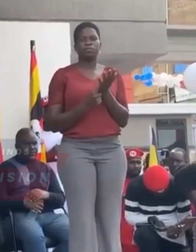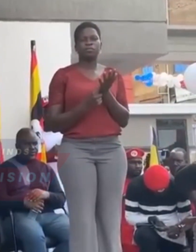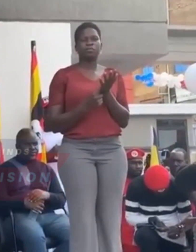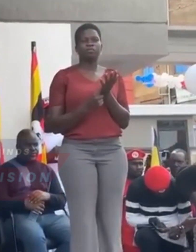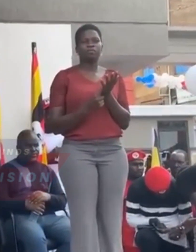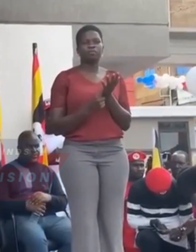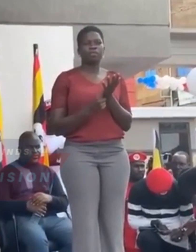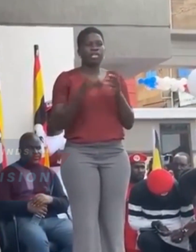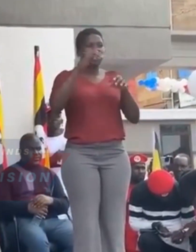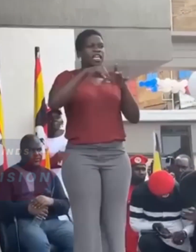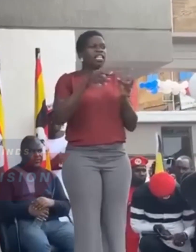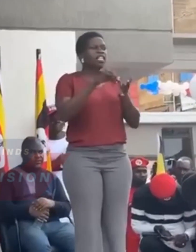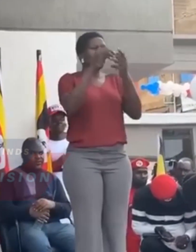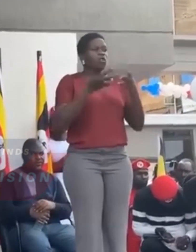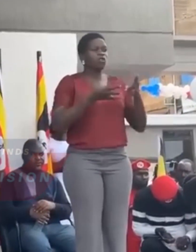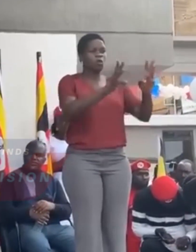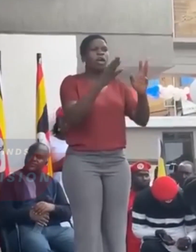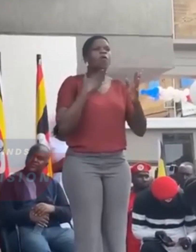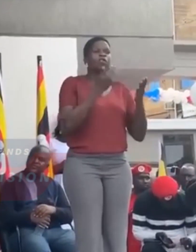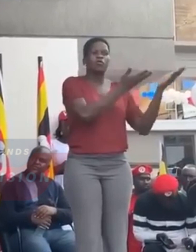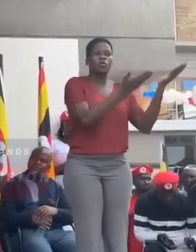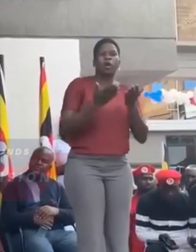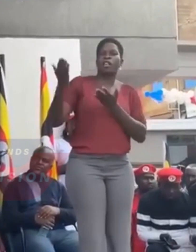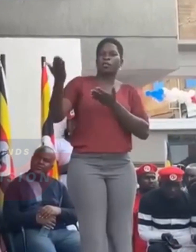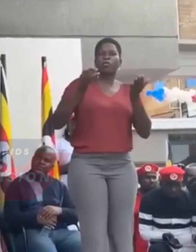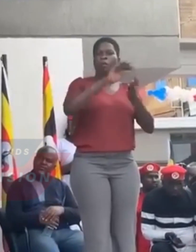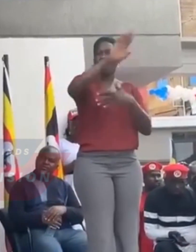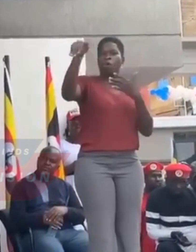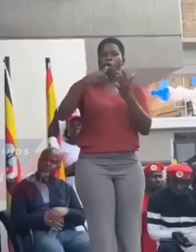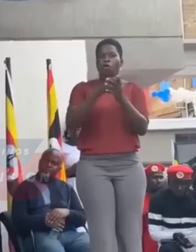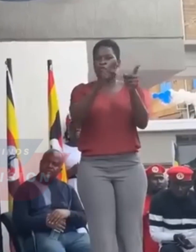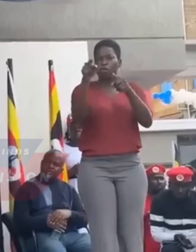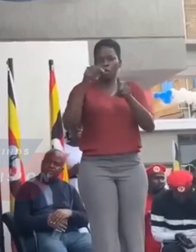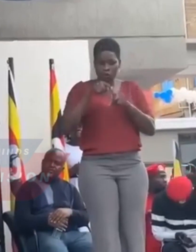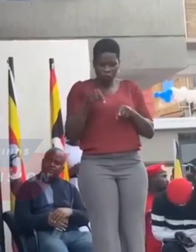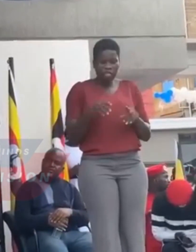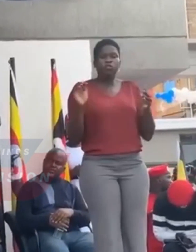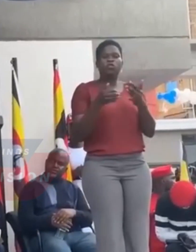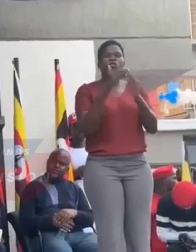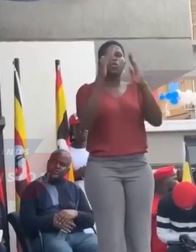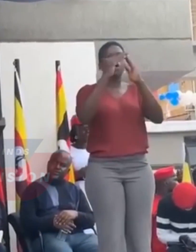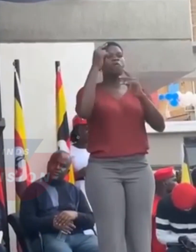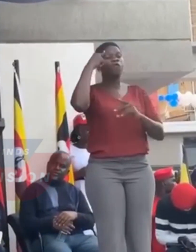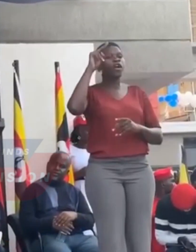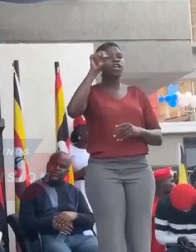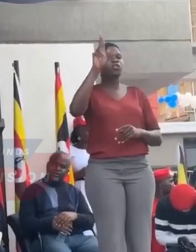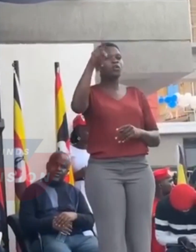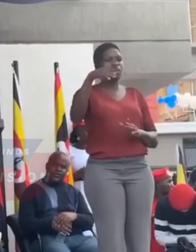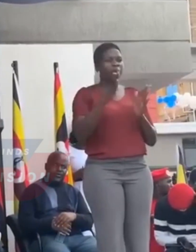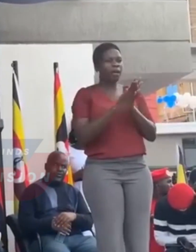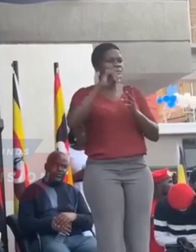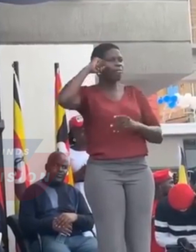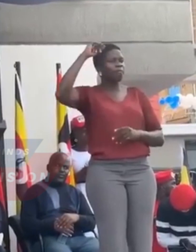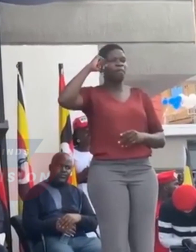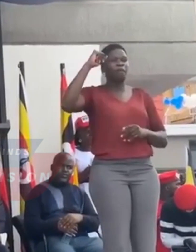I want to, in a very special way, welcome all of you to this new home of the National Unity Platform and the People